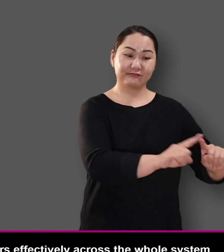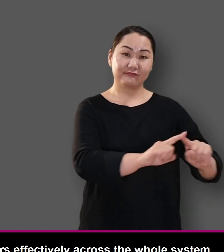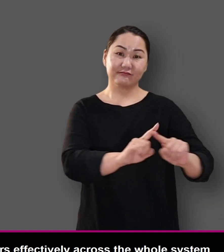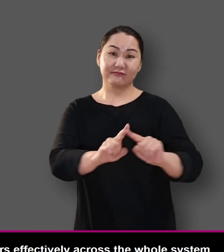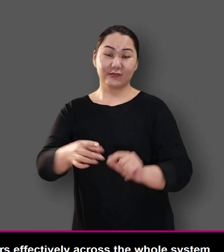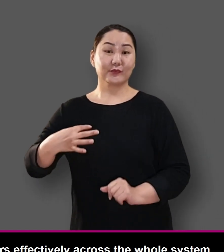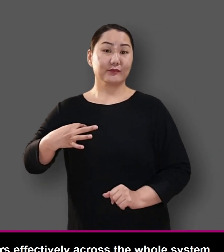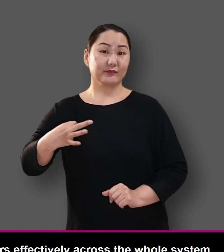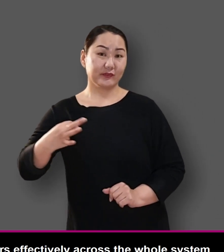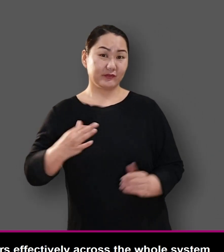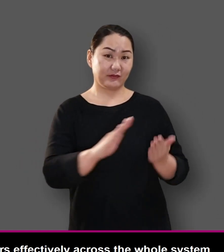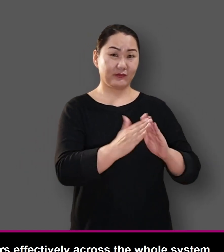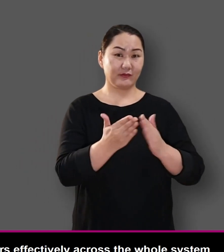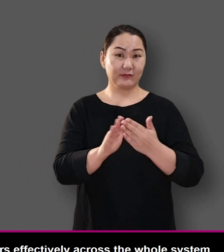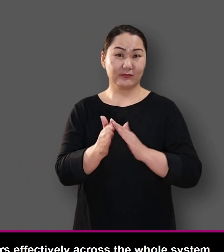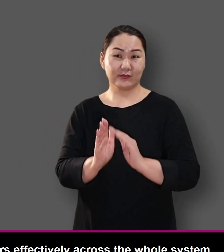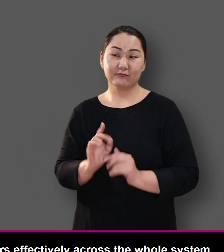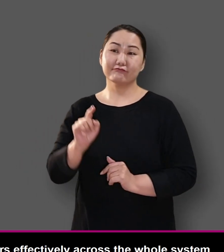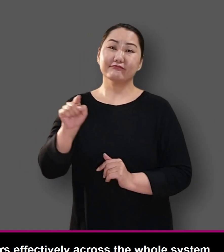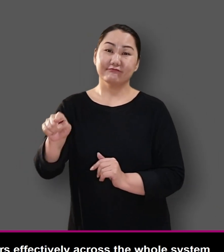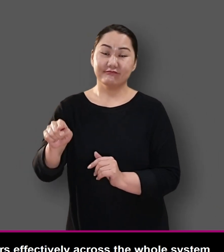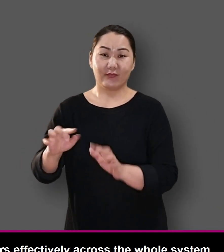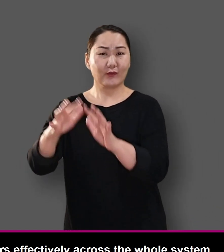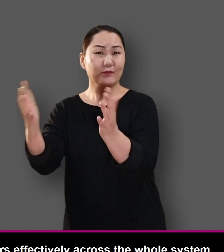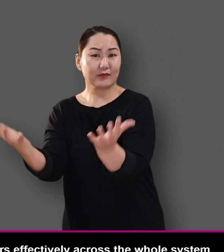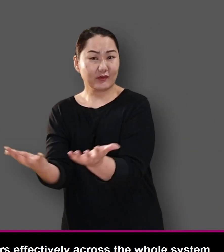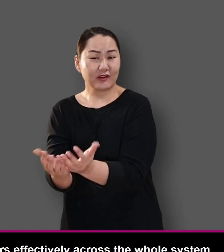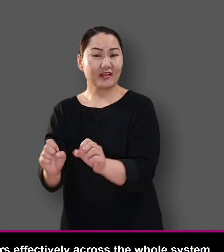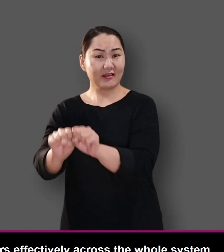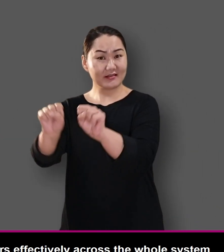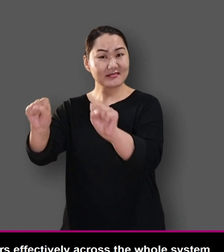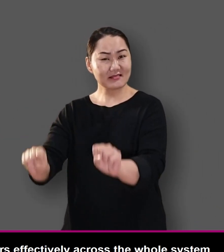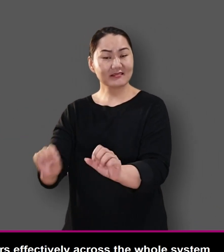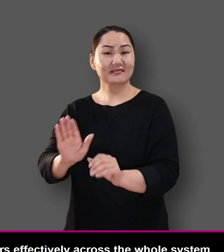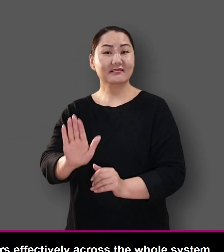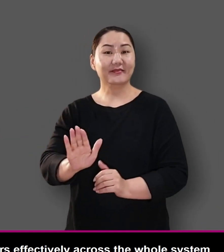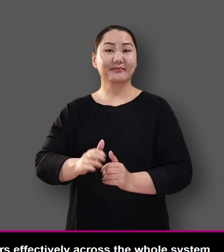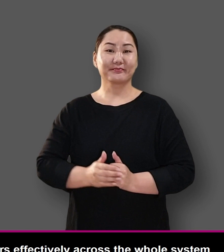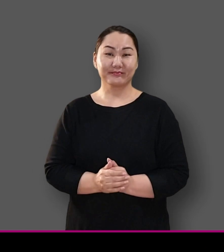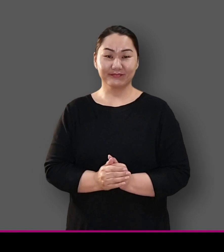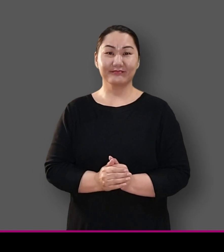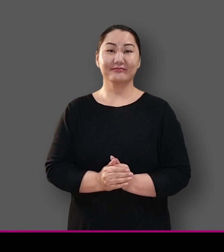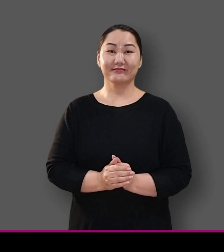diverse communities of volunteers effectively across the whole system